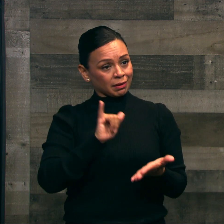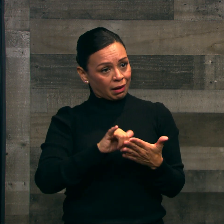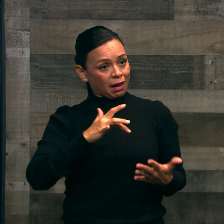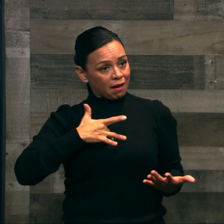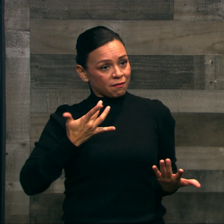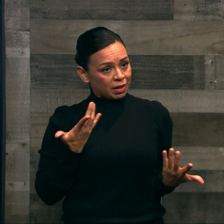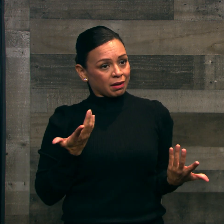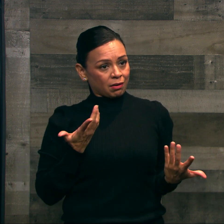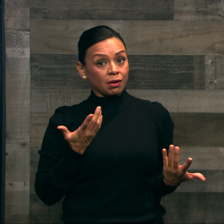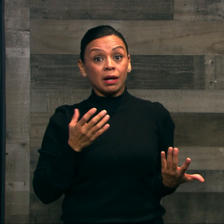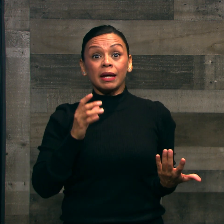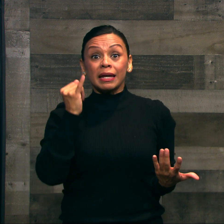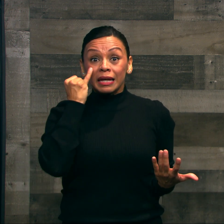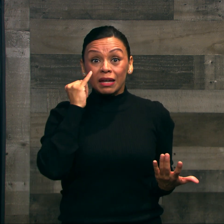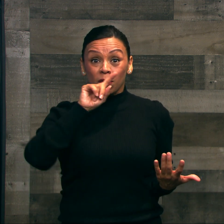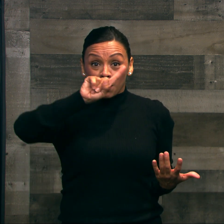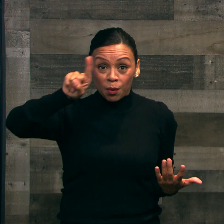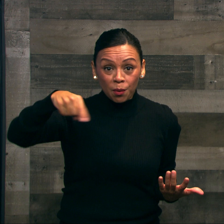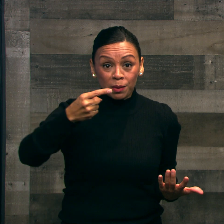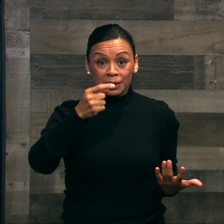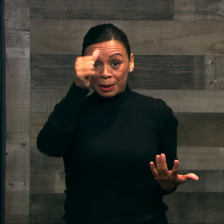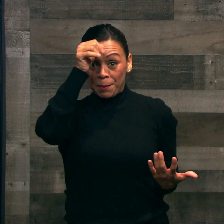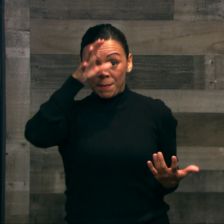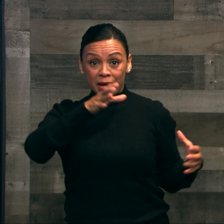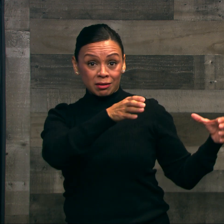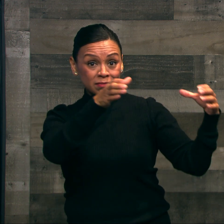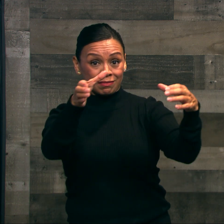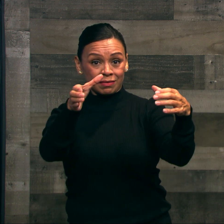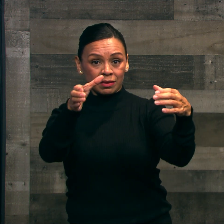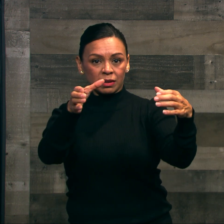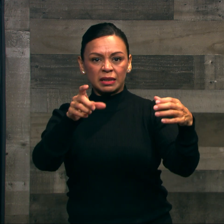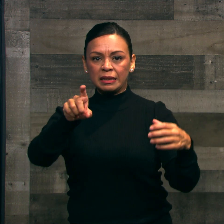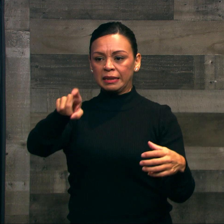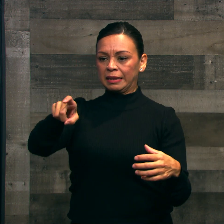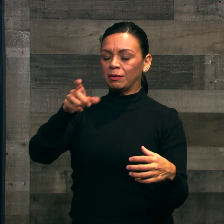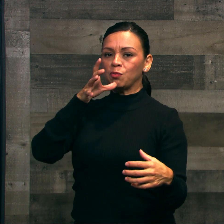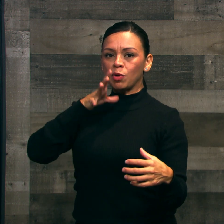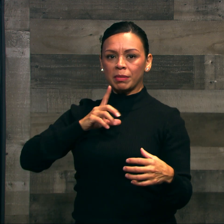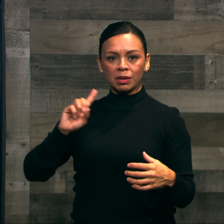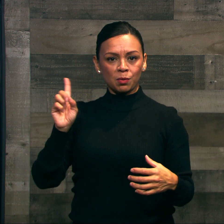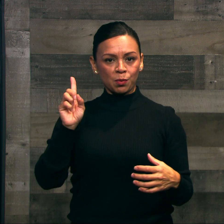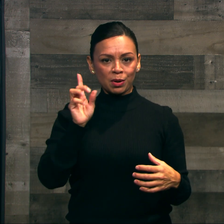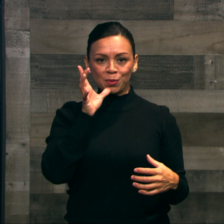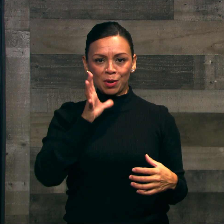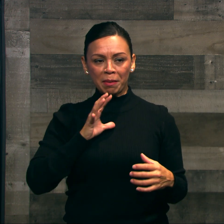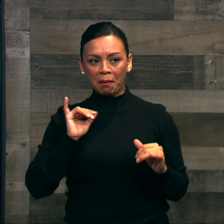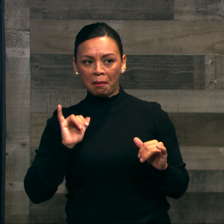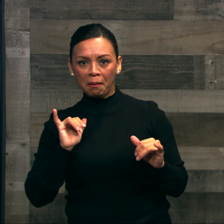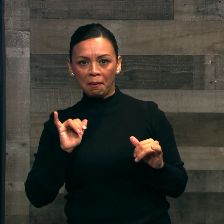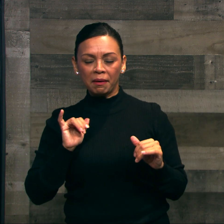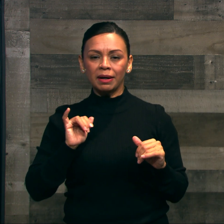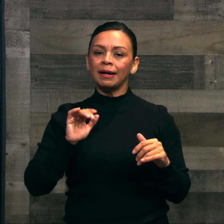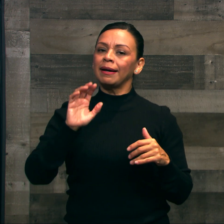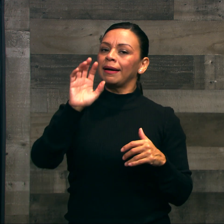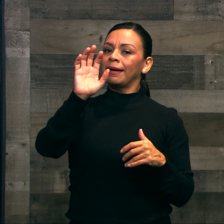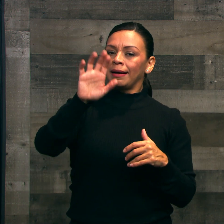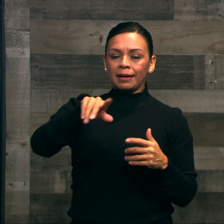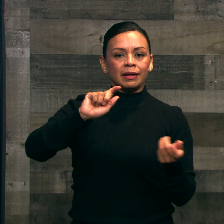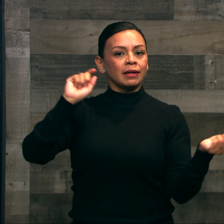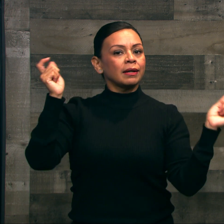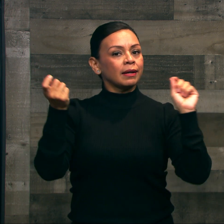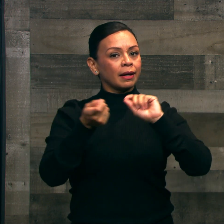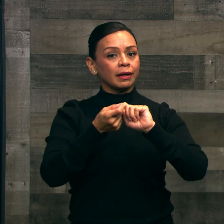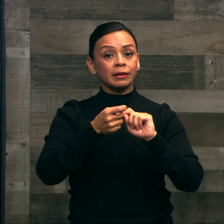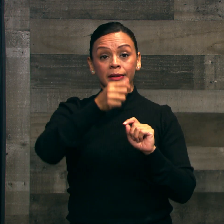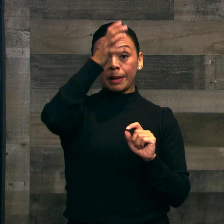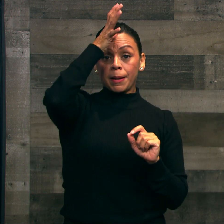missing here? That's exactly how women feel when a committee of entirely of men comes forward. What's